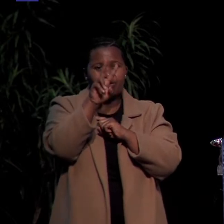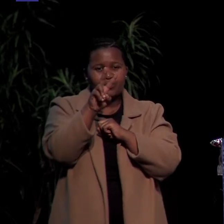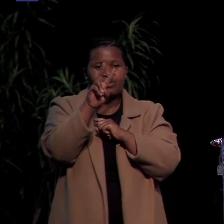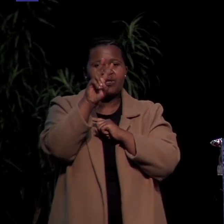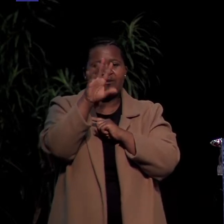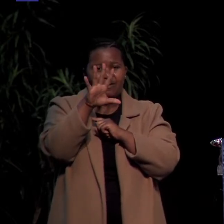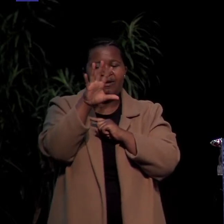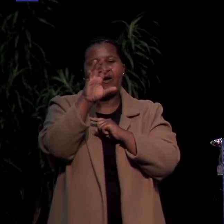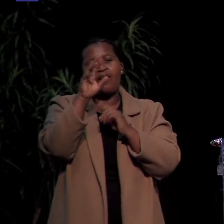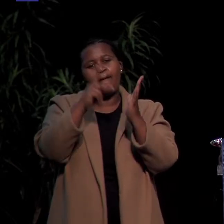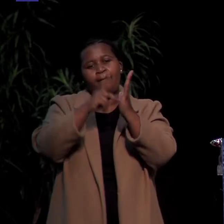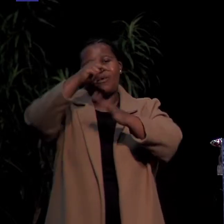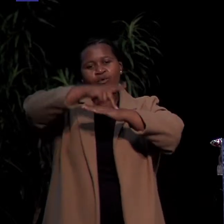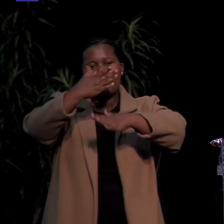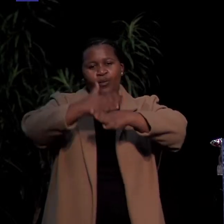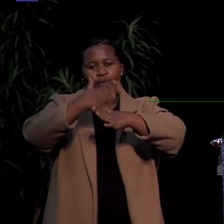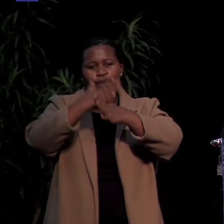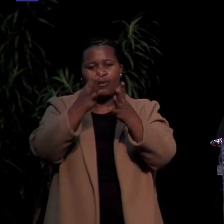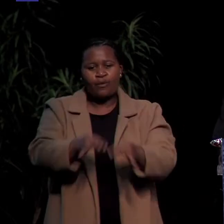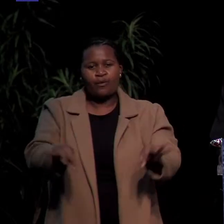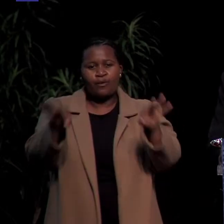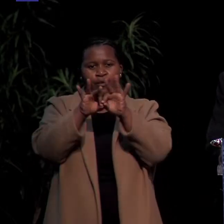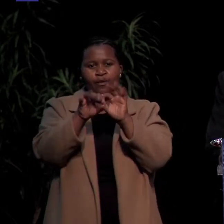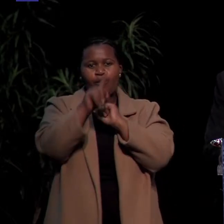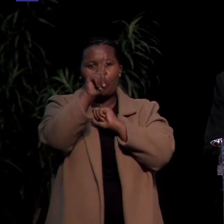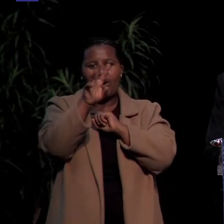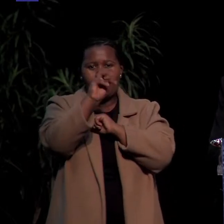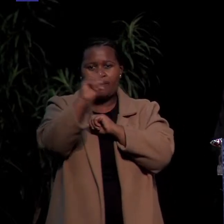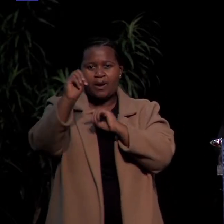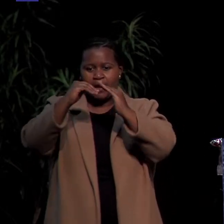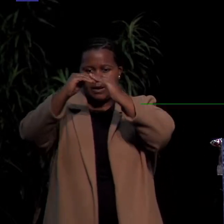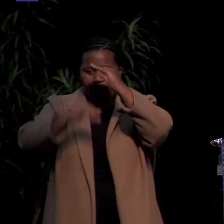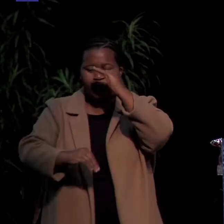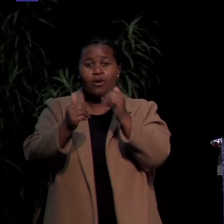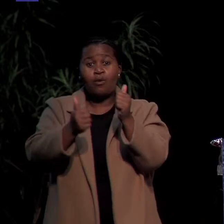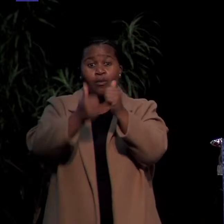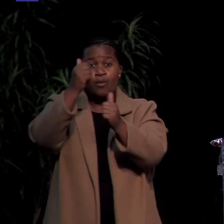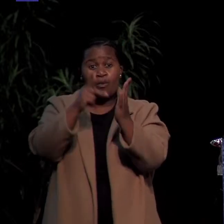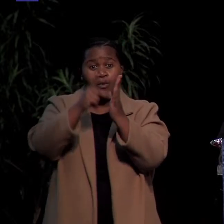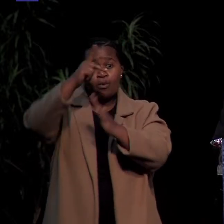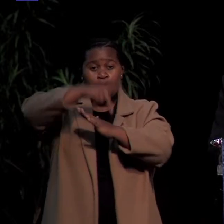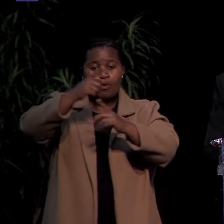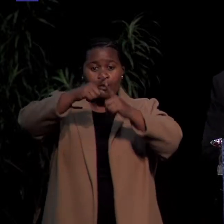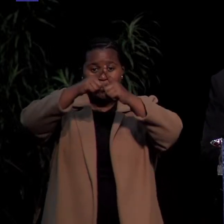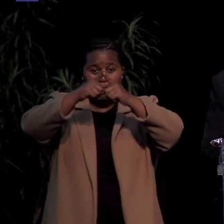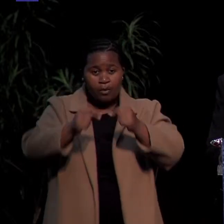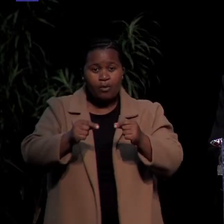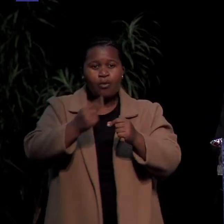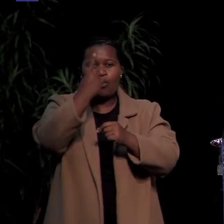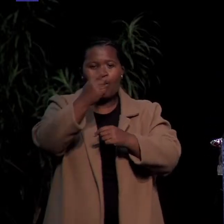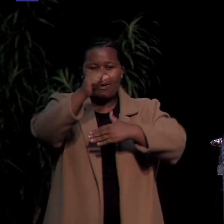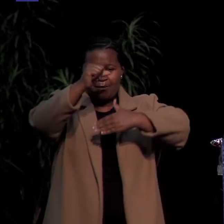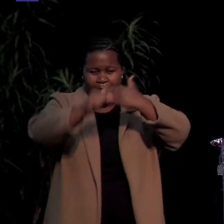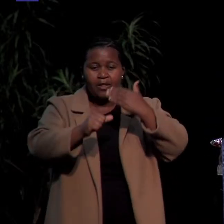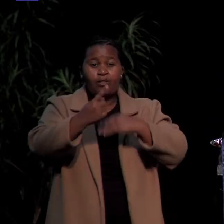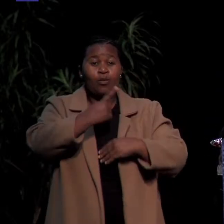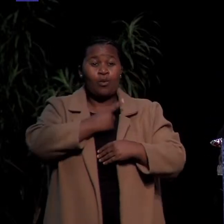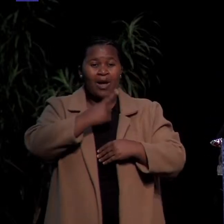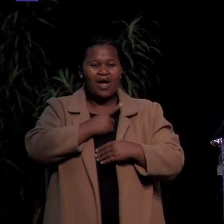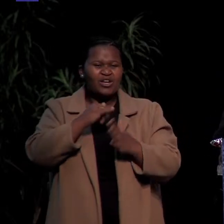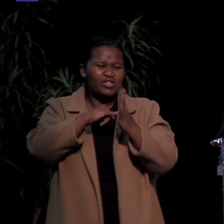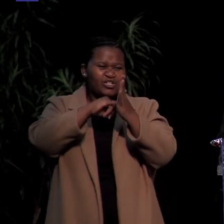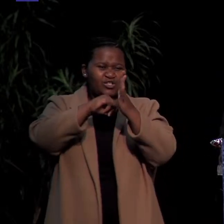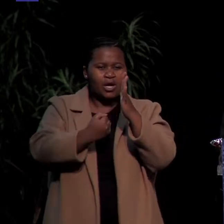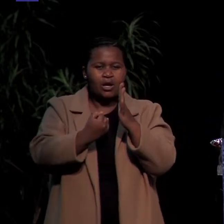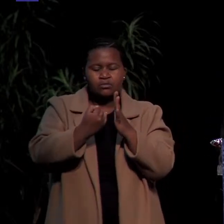525 projects with a work estimated value of 1 million and below. Most of the projects can be completed in less than 1 month because those are